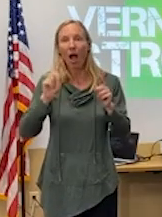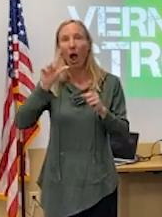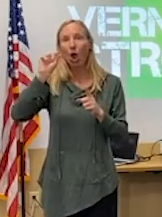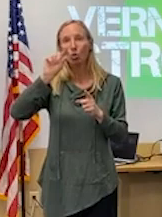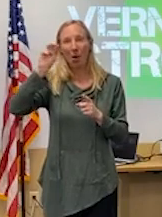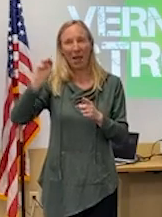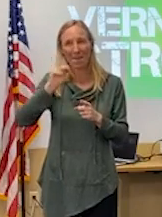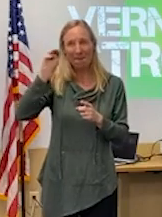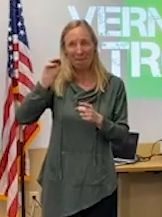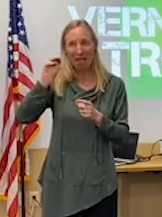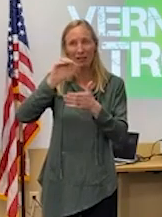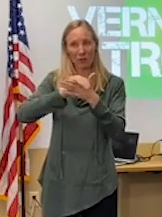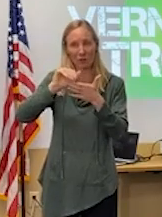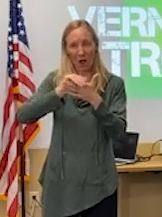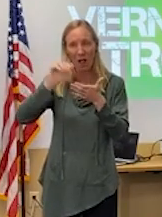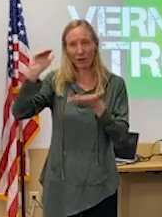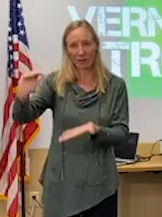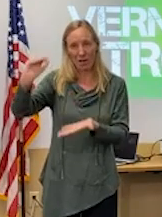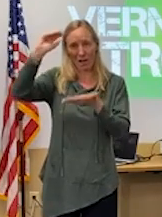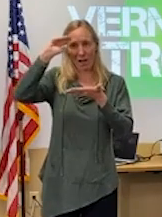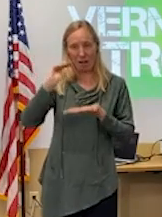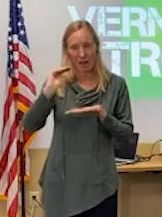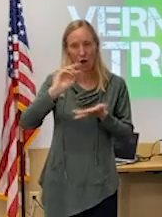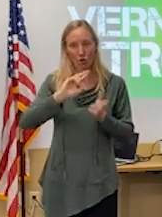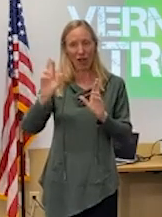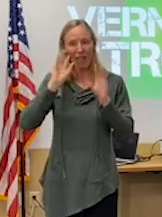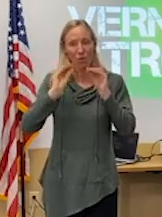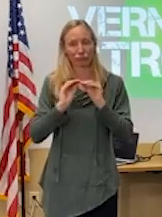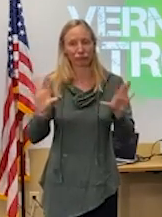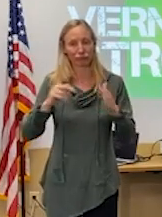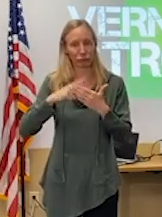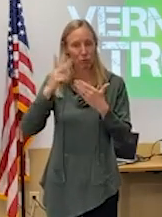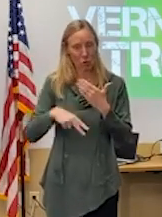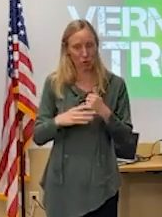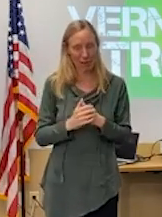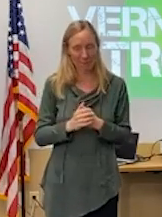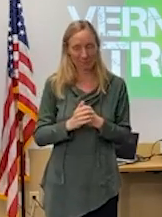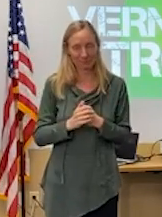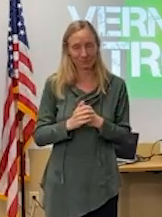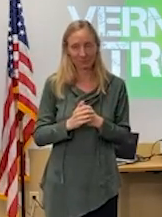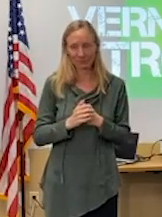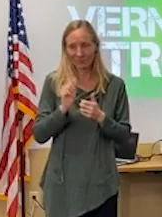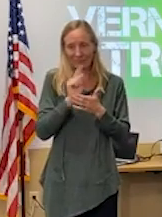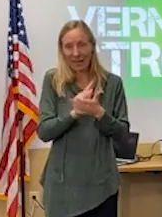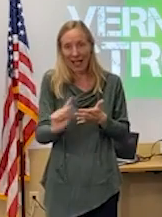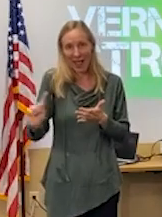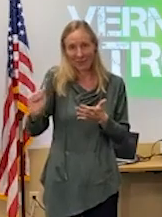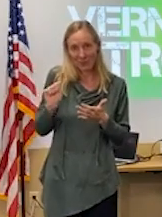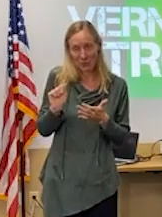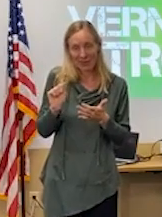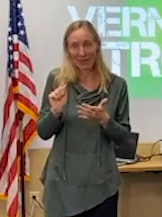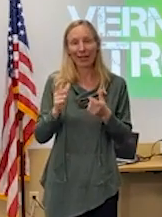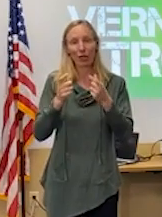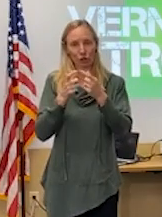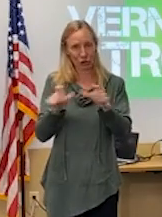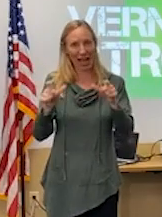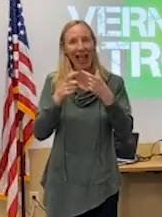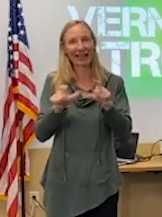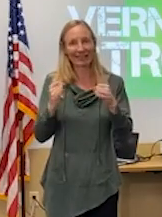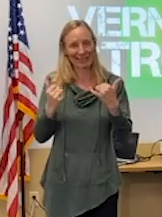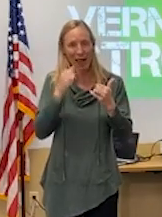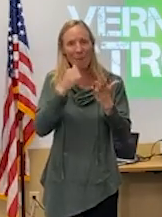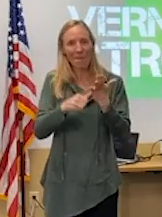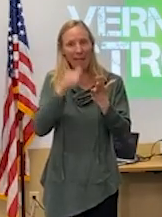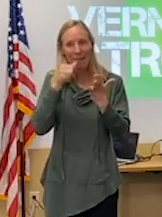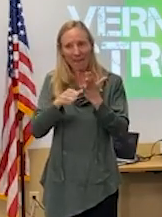funding had been allocated to create and launch the program. I'm happy to report that as of last week, checks are starting to go